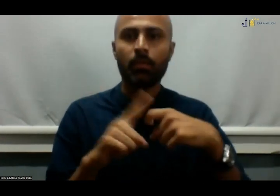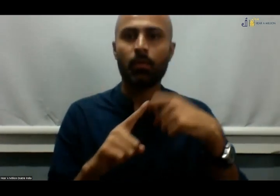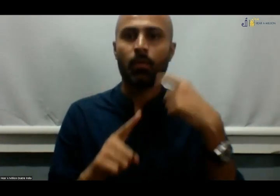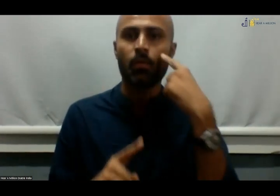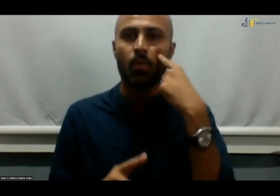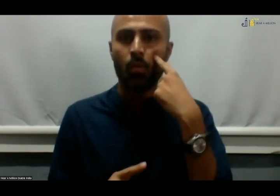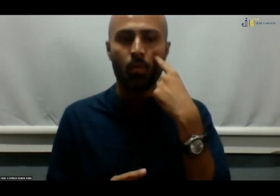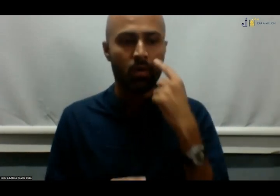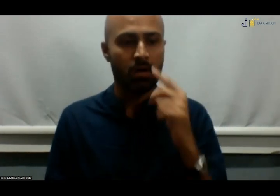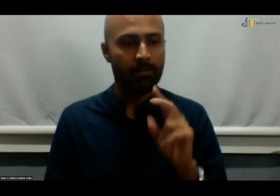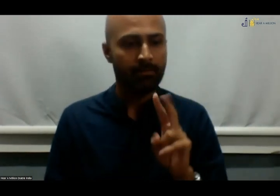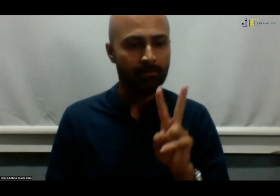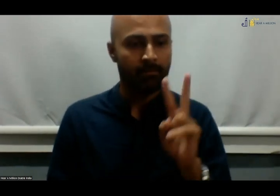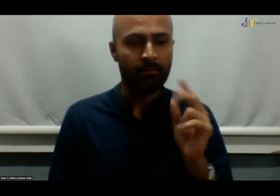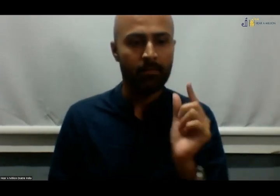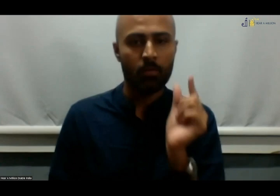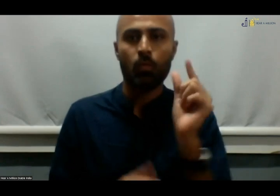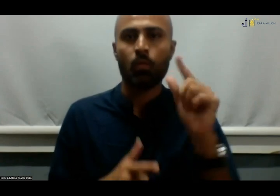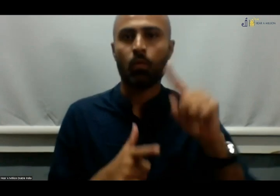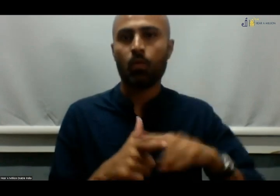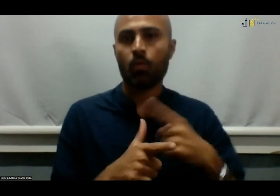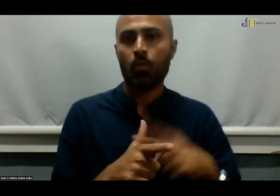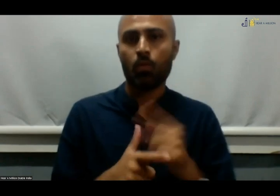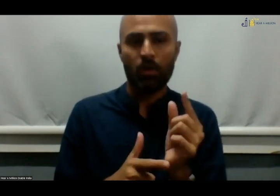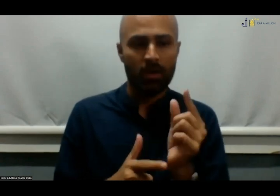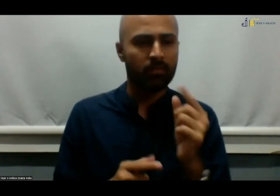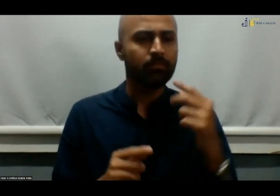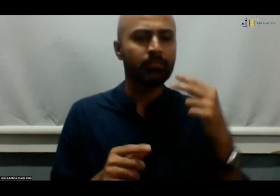So now we will have Janaki